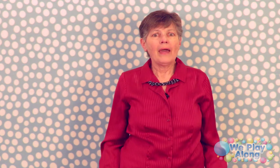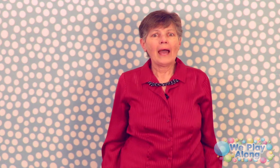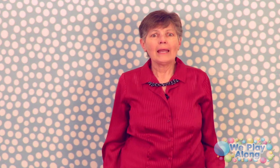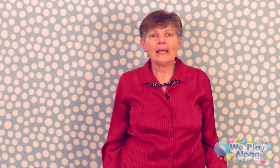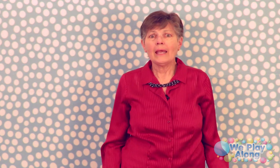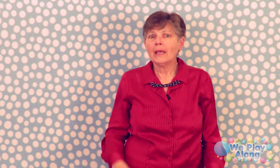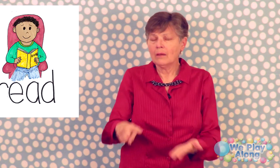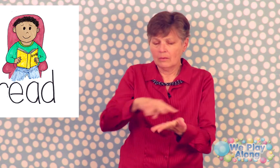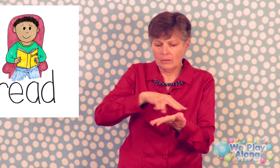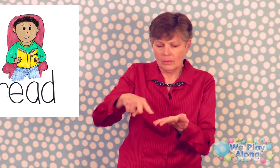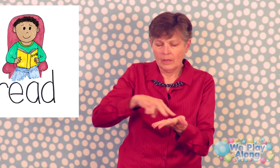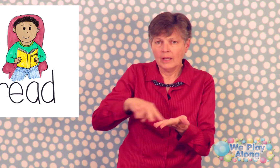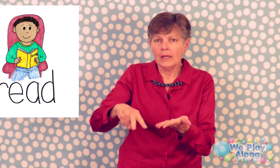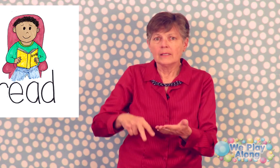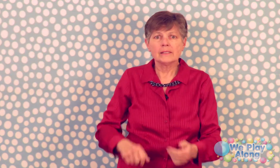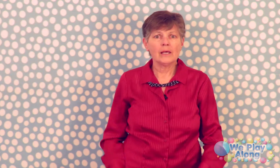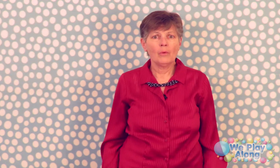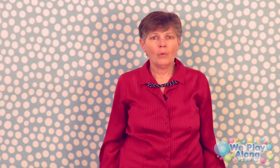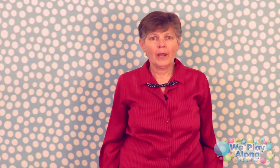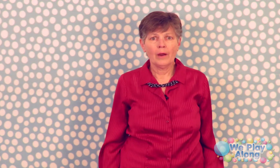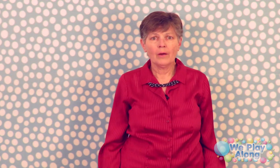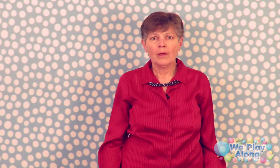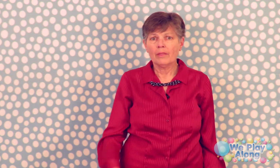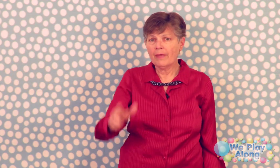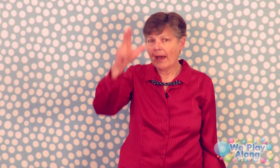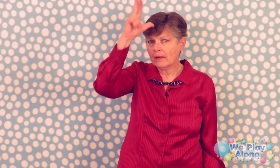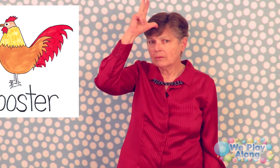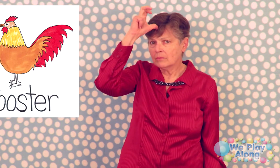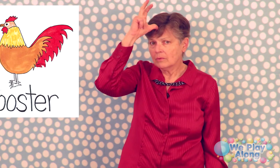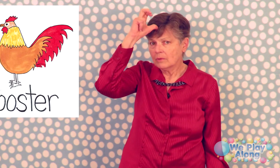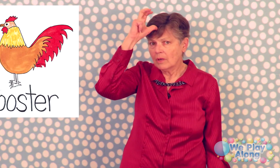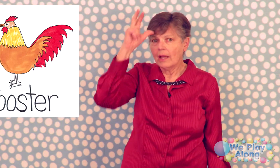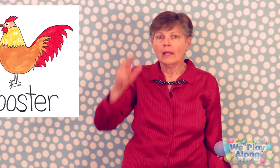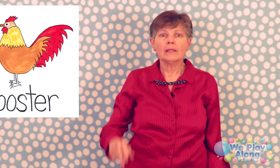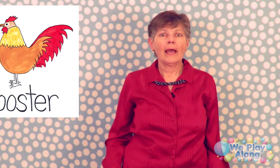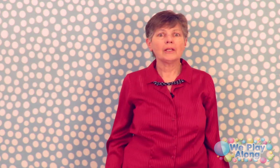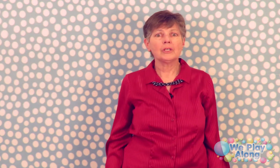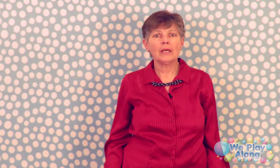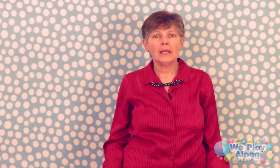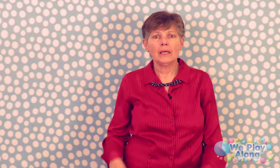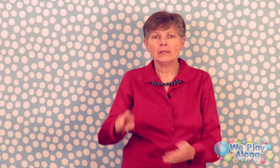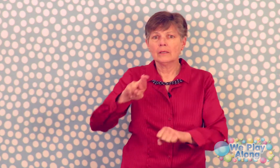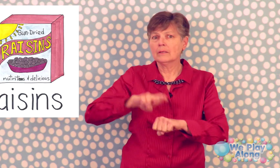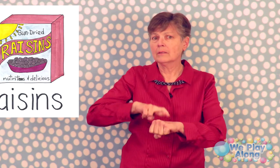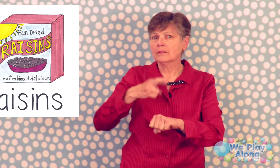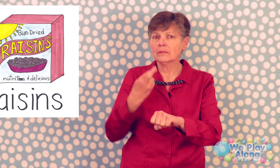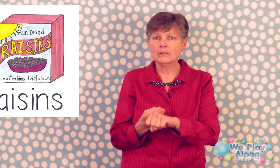that he somewhere that liked to eat,